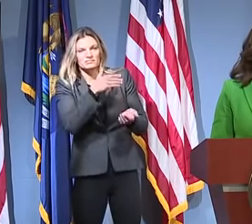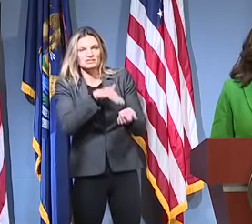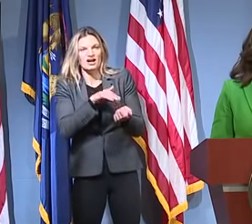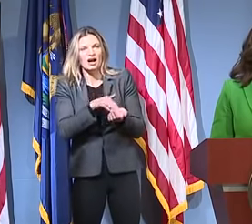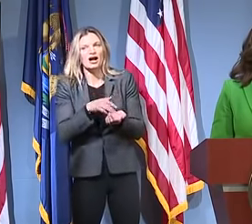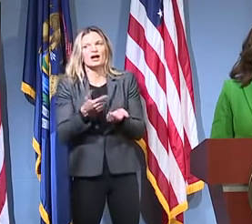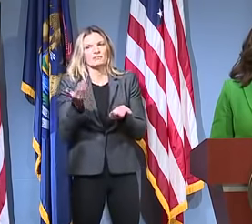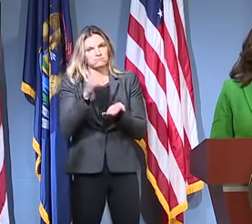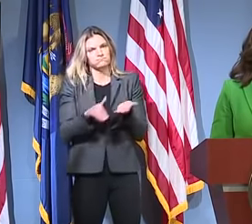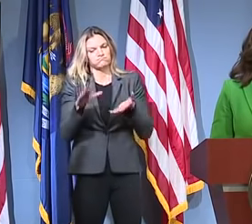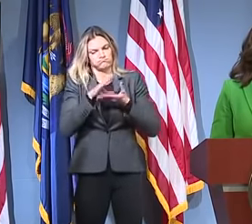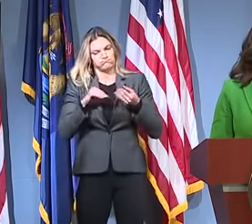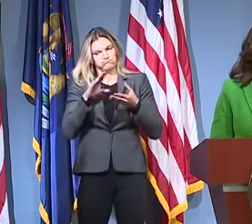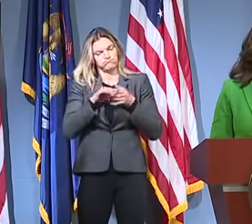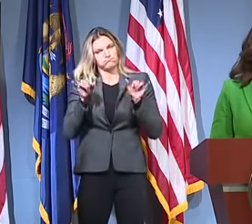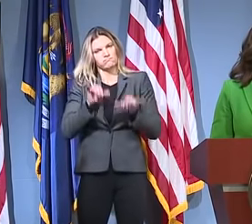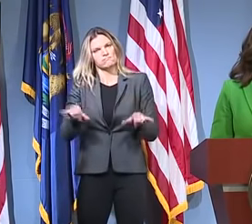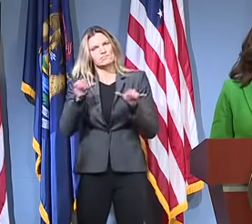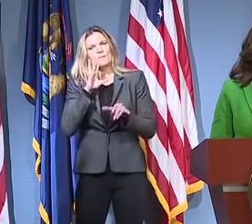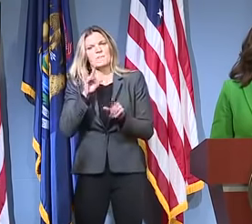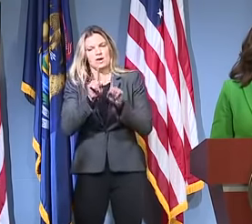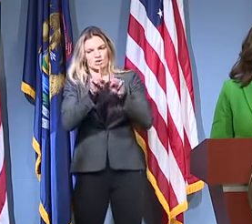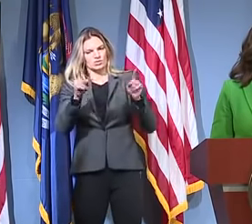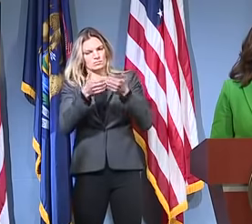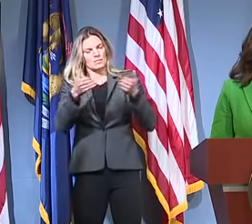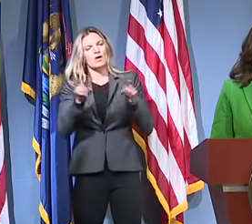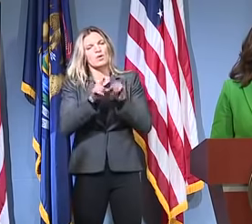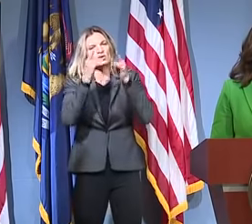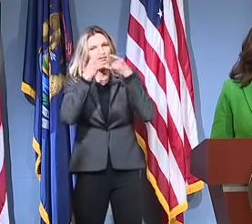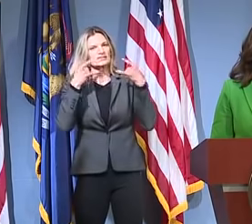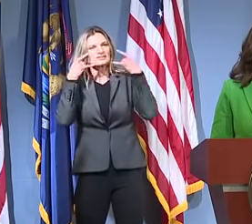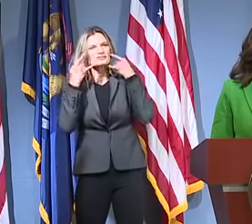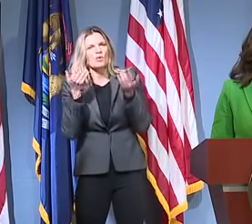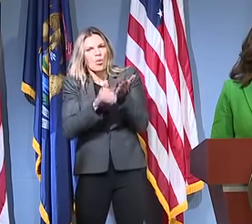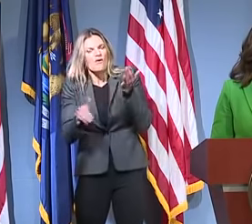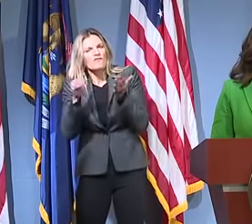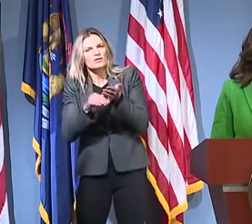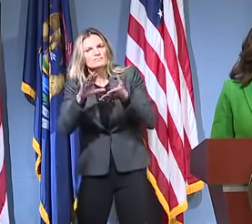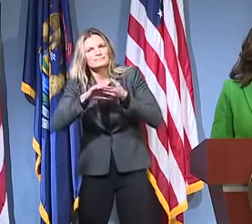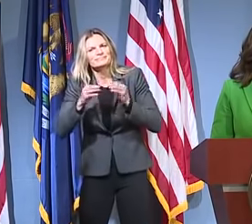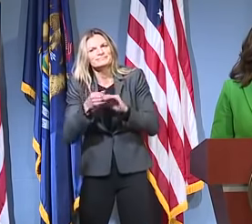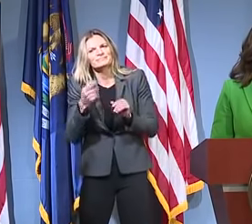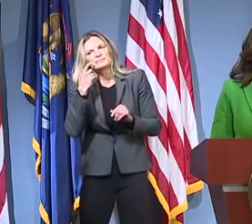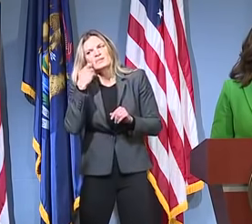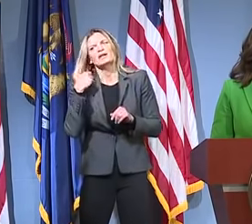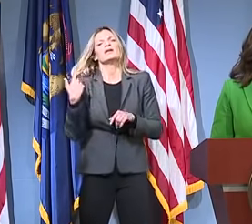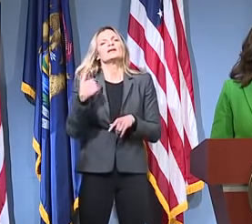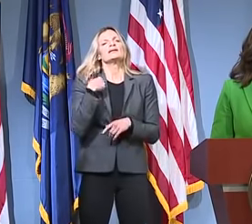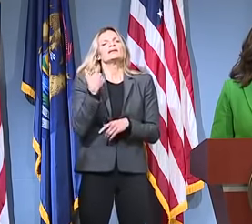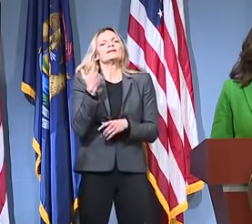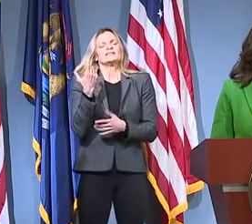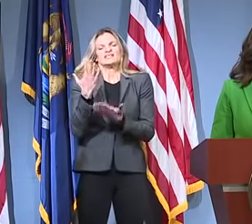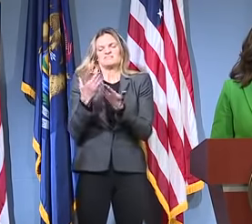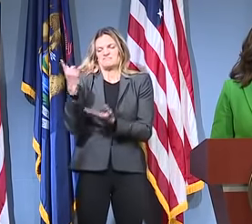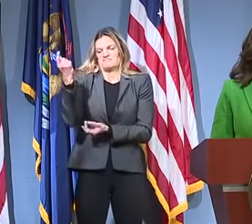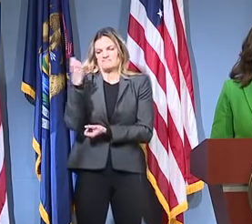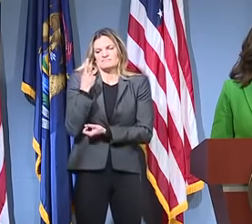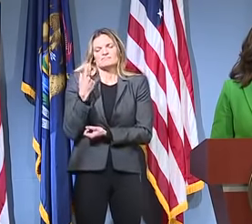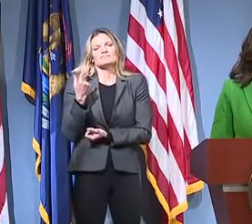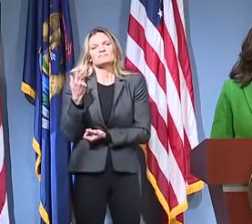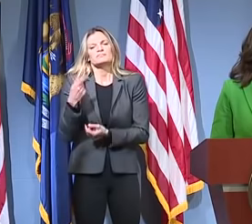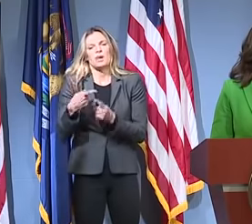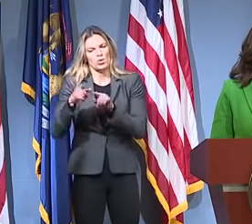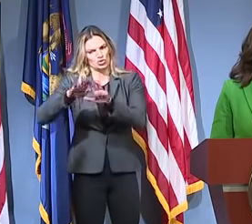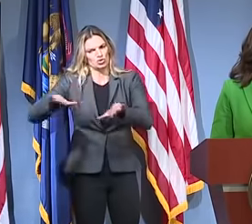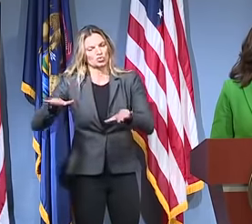importance of social distancing and wearing masks. I got a question from a viewer this morning. Her children go to Kenowa Hills High School, and she